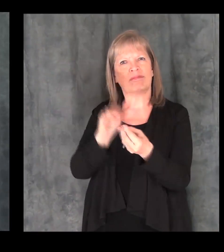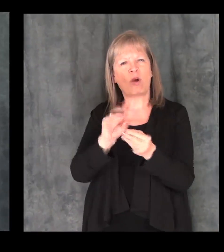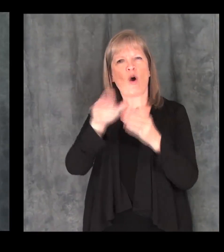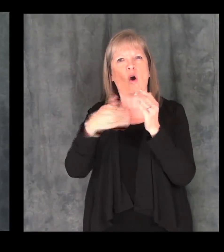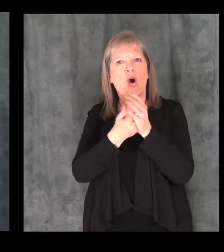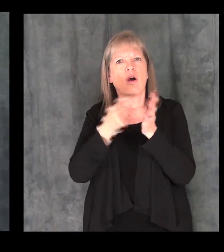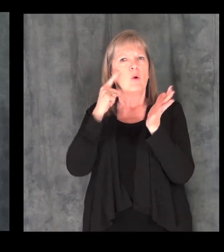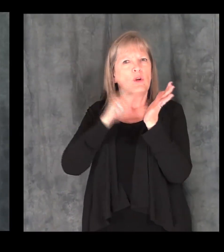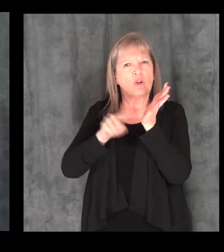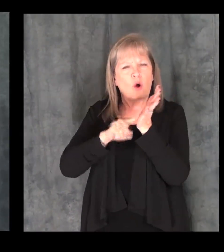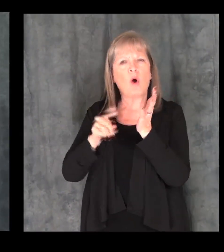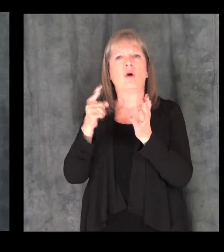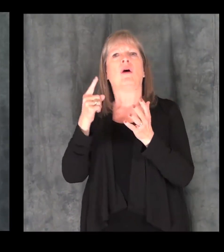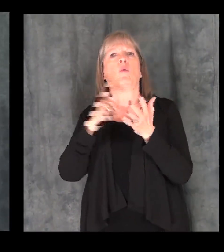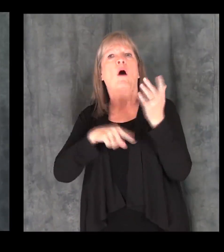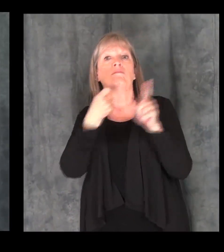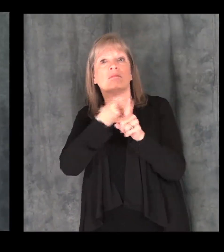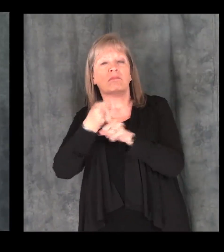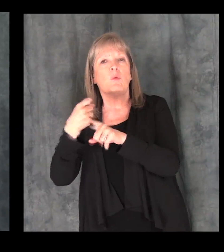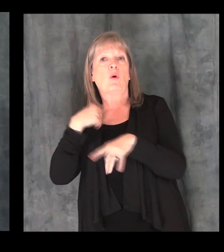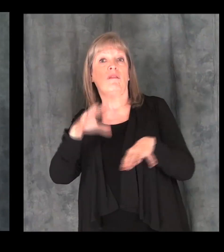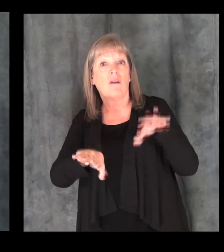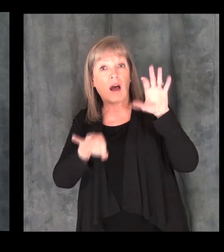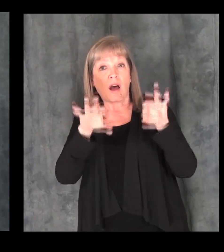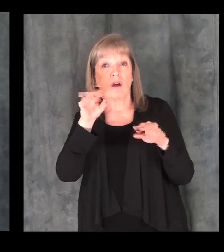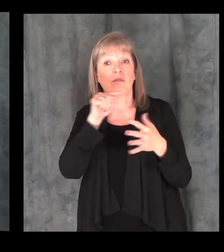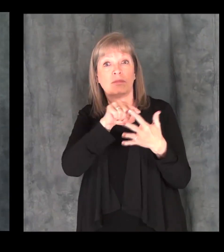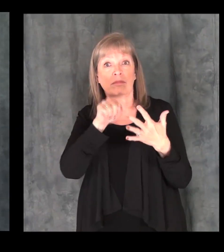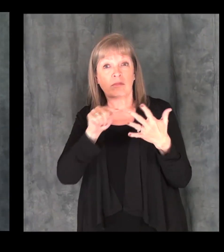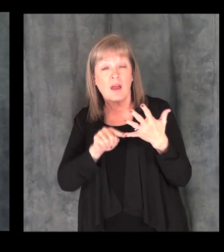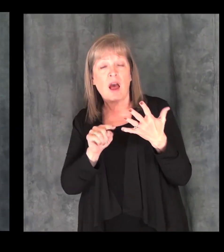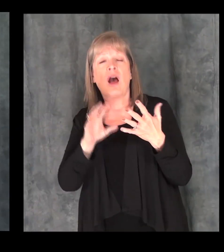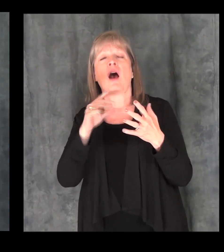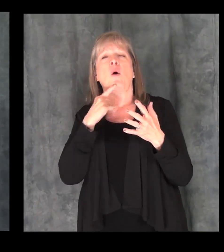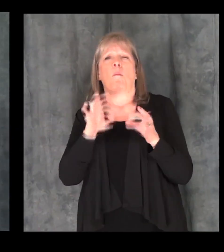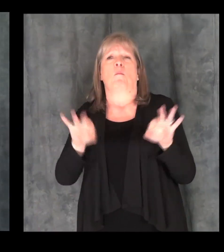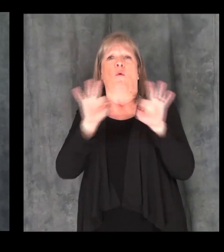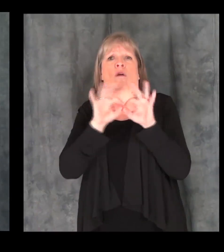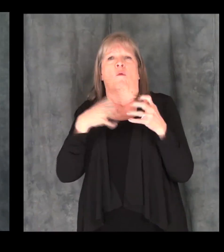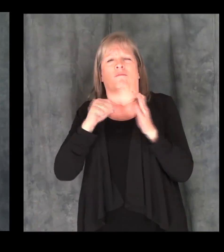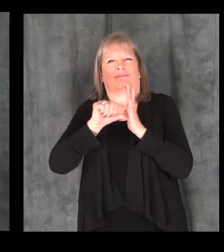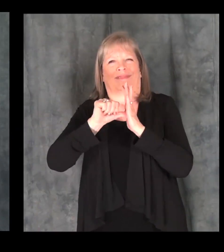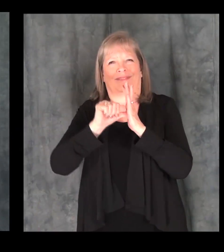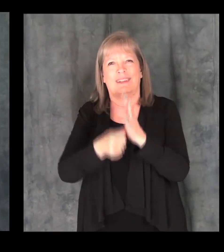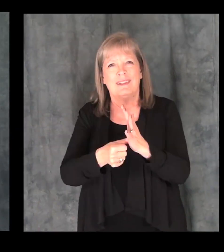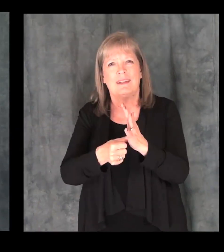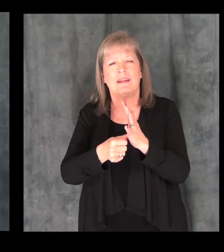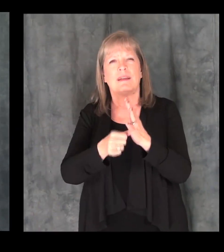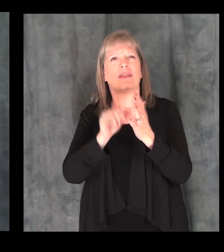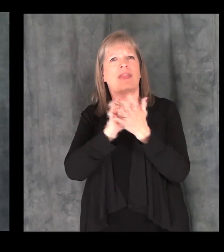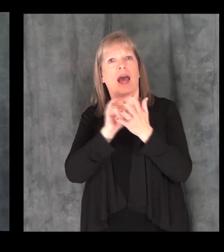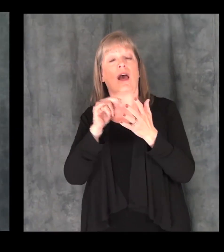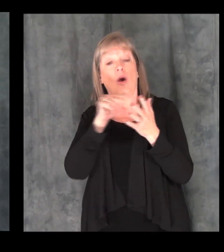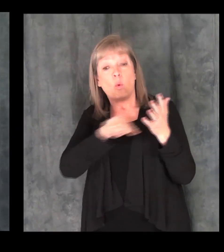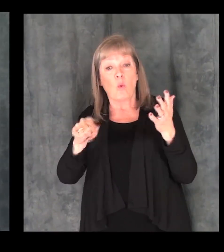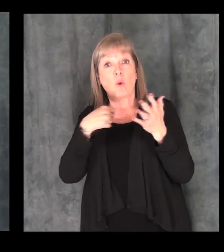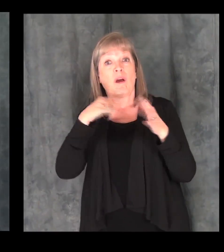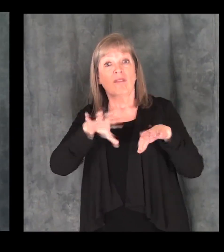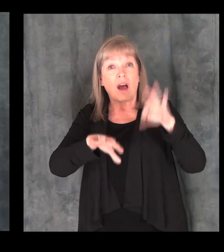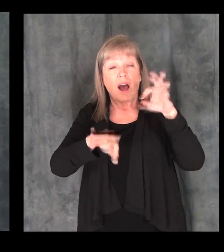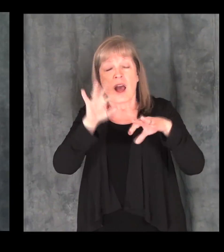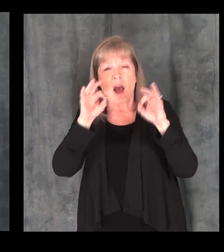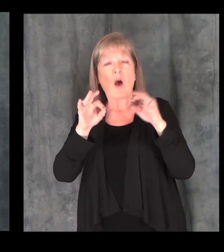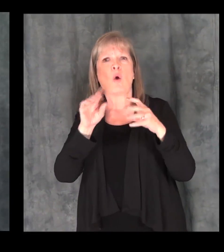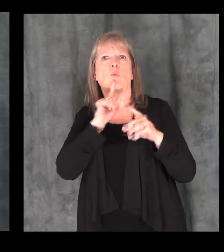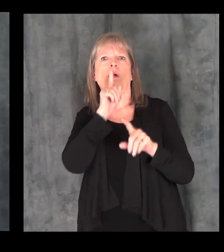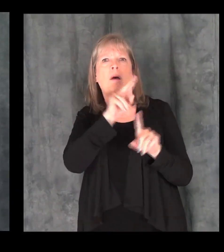our findings, but also primarily just to emphasise how relevant the findings are more broadly.